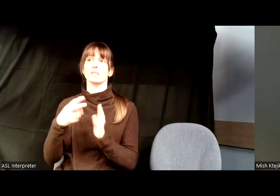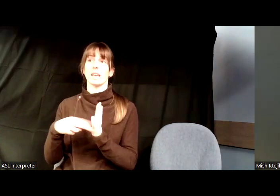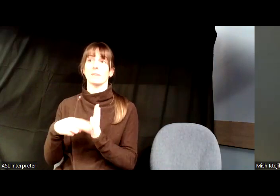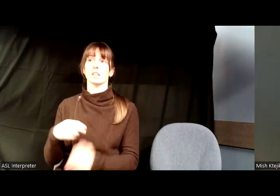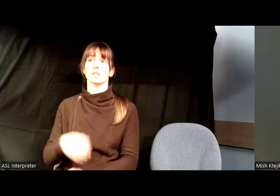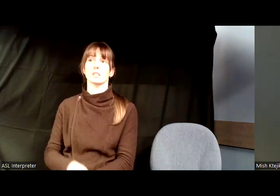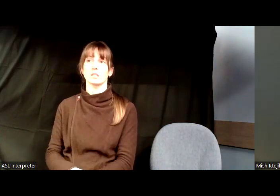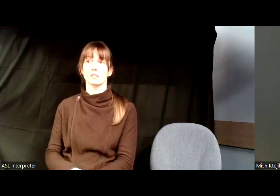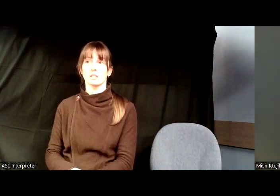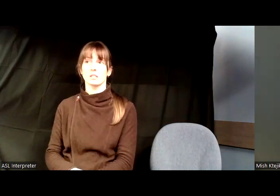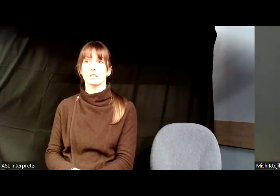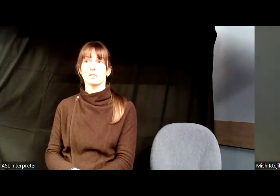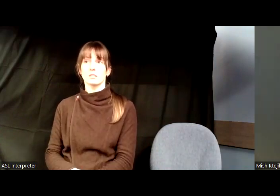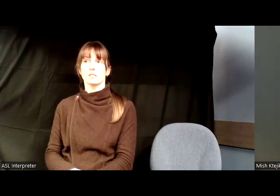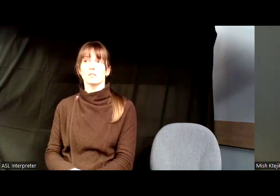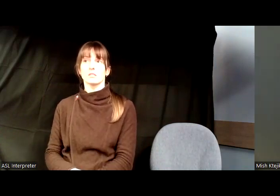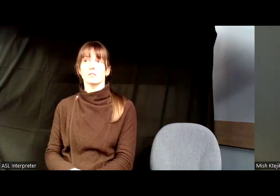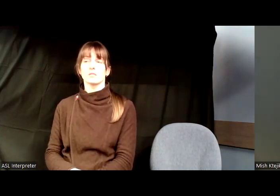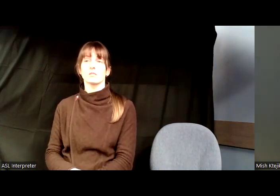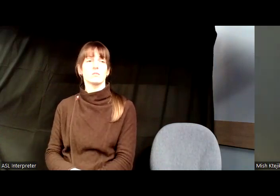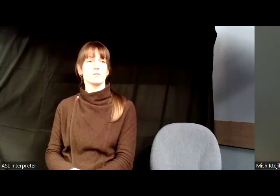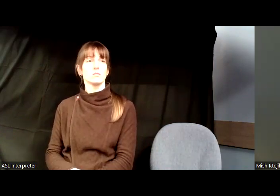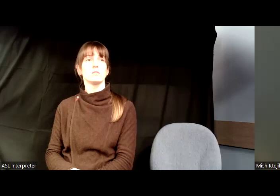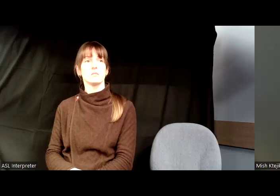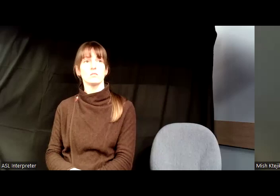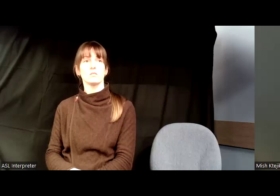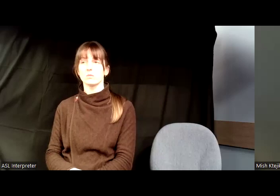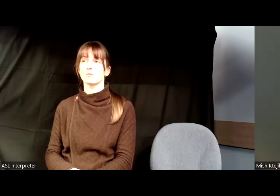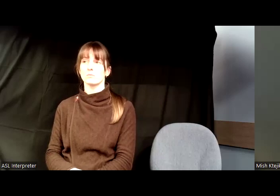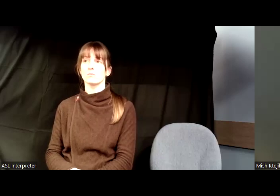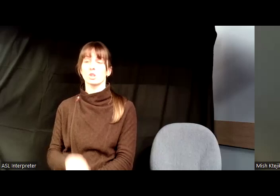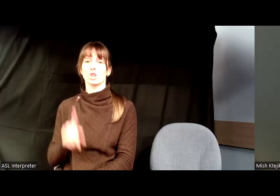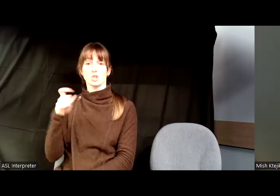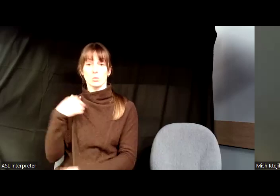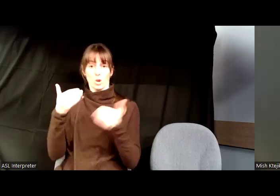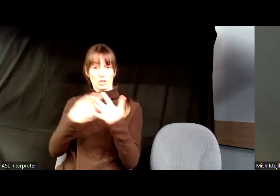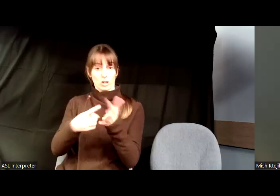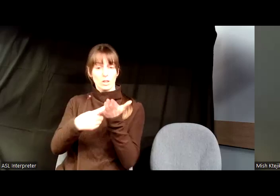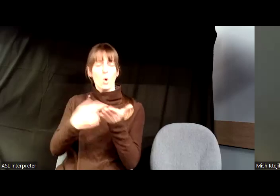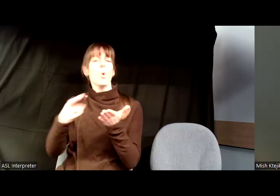This is the captioner. If Jack can please speak up, it would be, Or